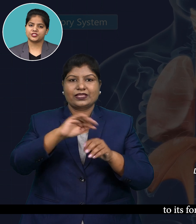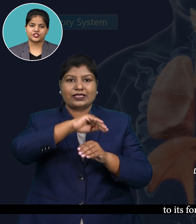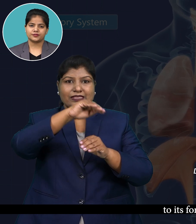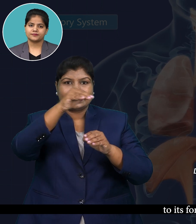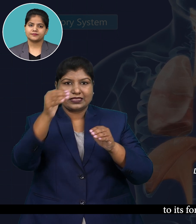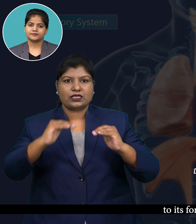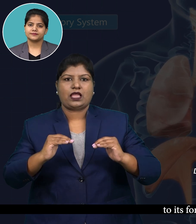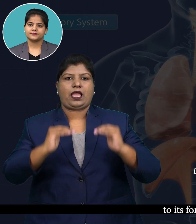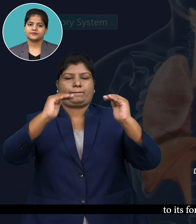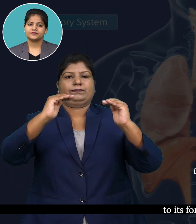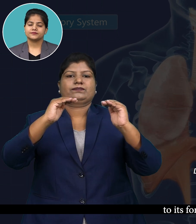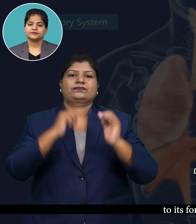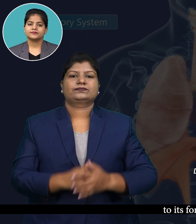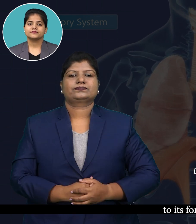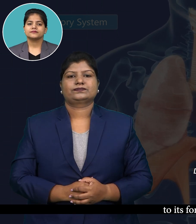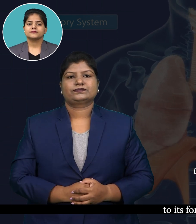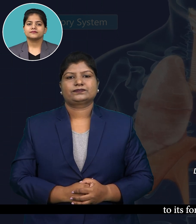former position.